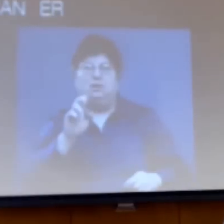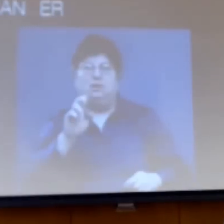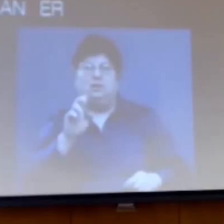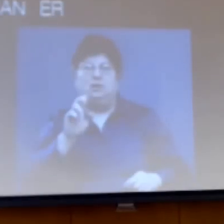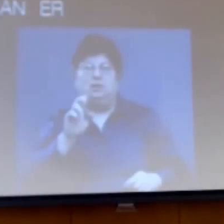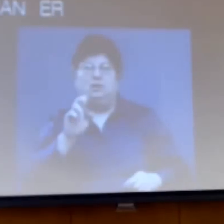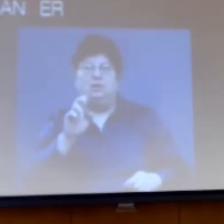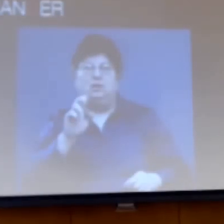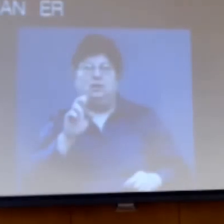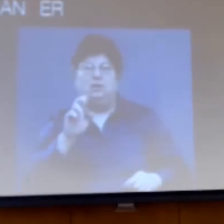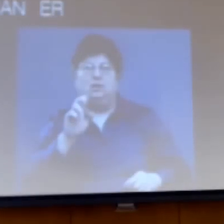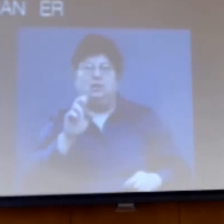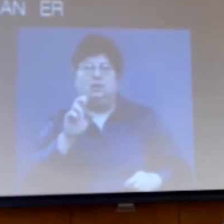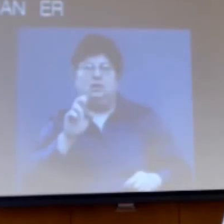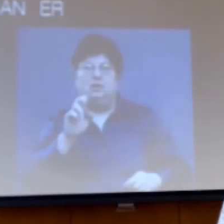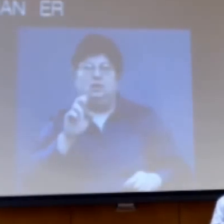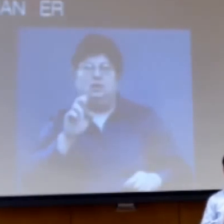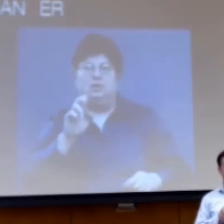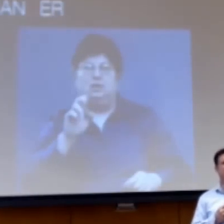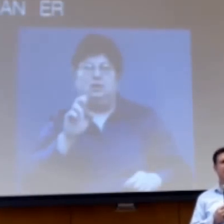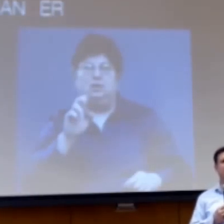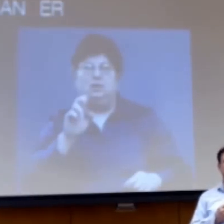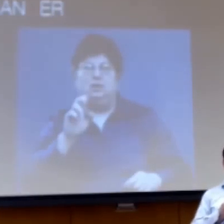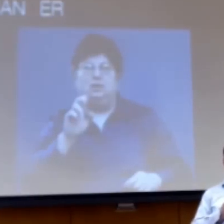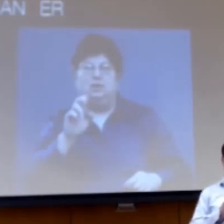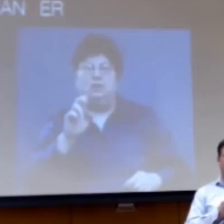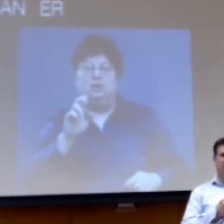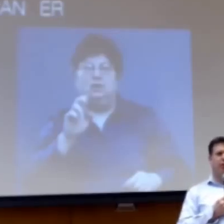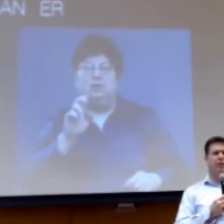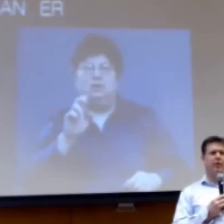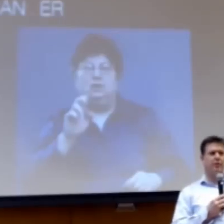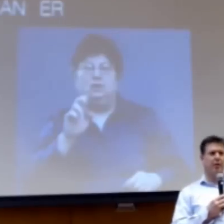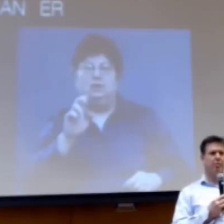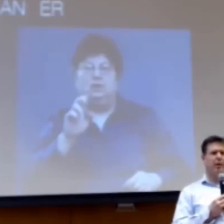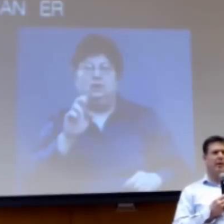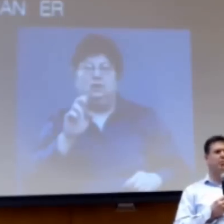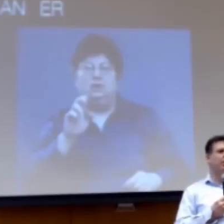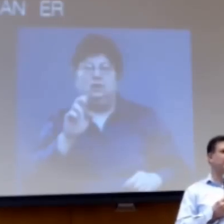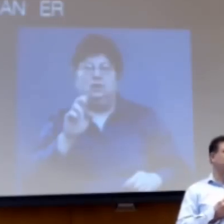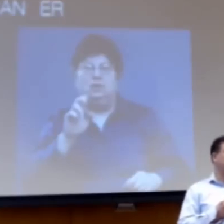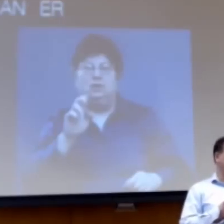And then, here's a C. Now, wait a minute. C is supposed to have all four of the fingers up. And this one only has two.